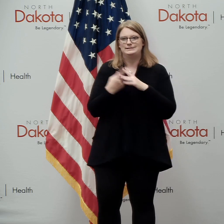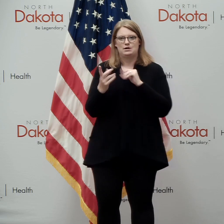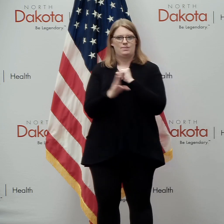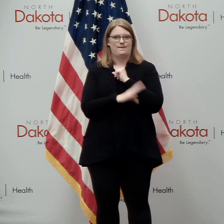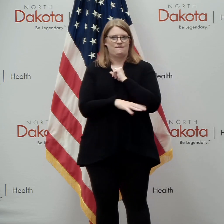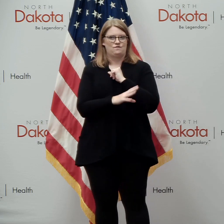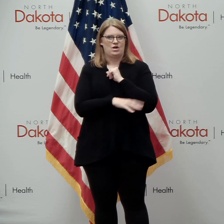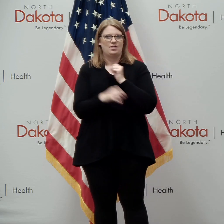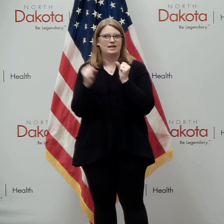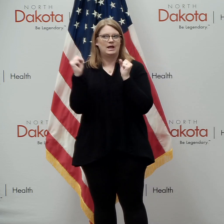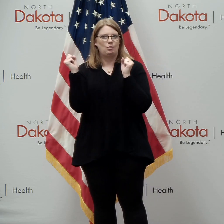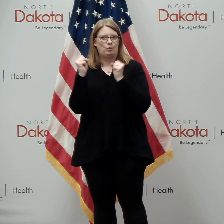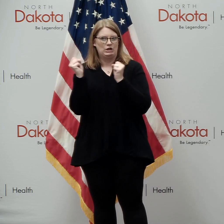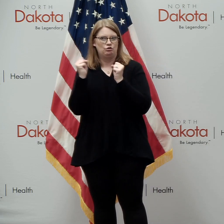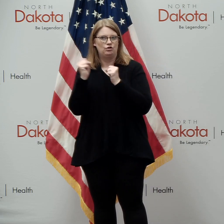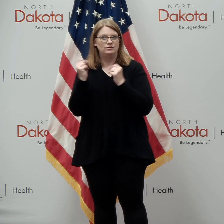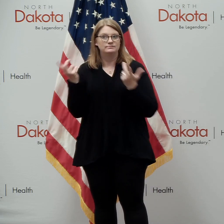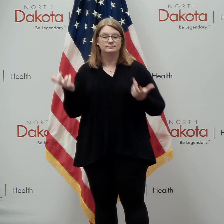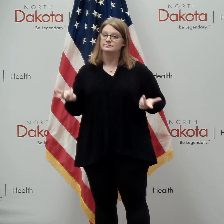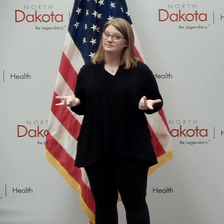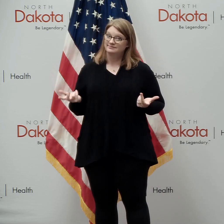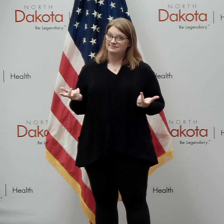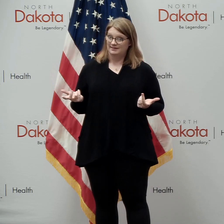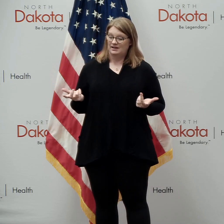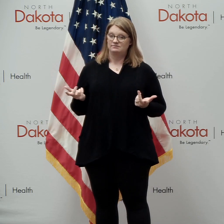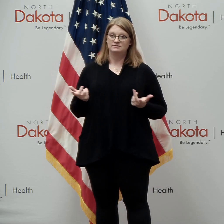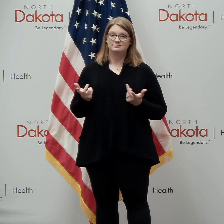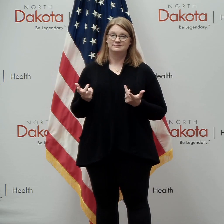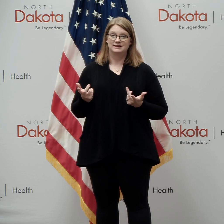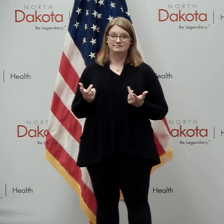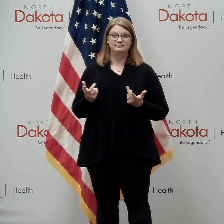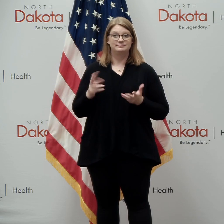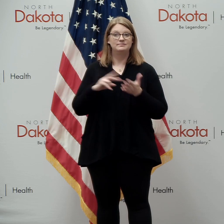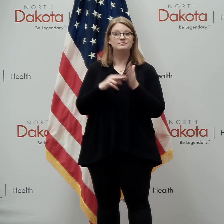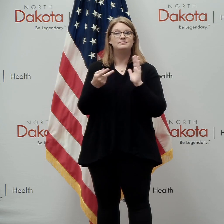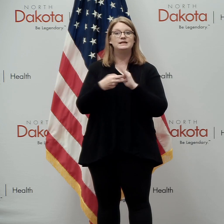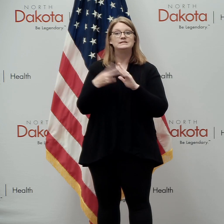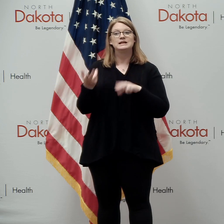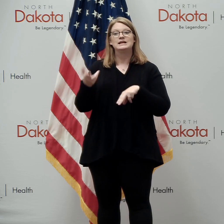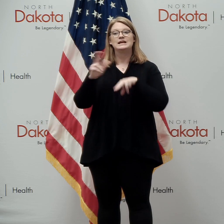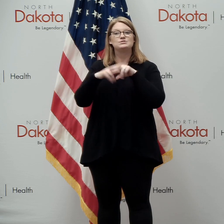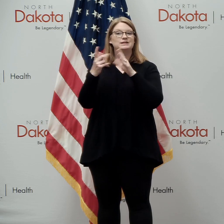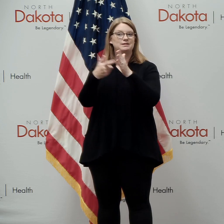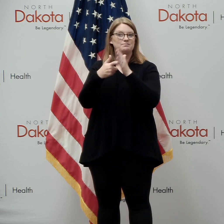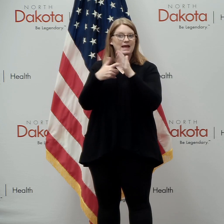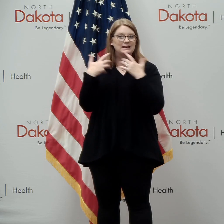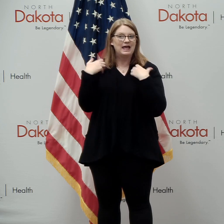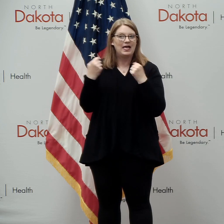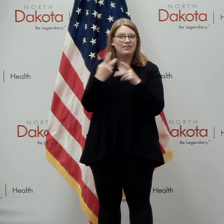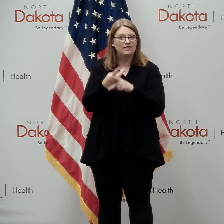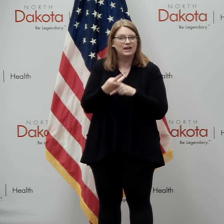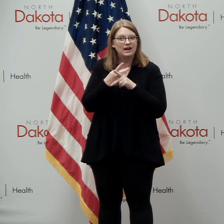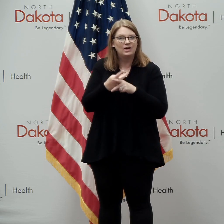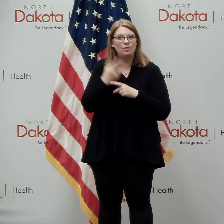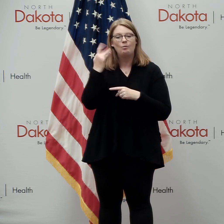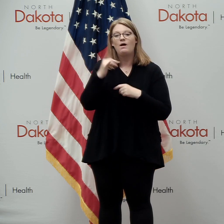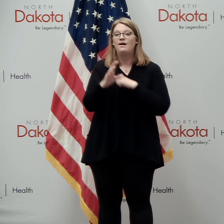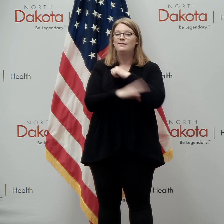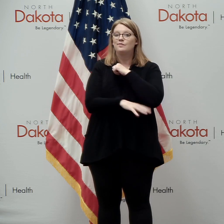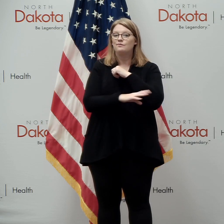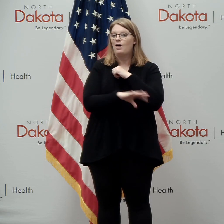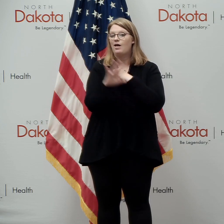winter, which usually has increasing demand for healthcare services due to the fall flu